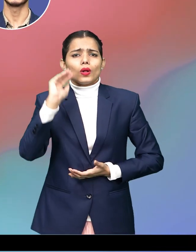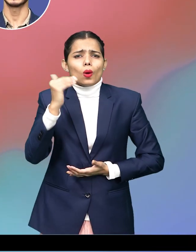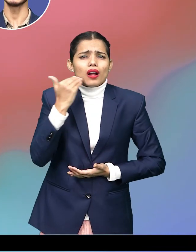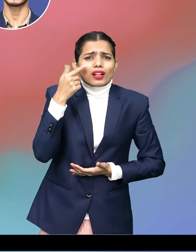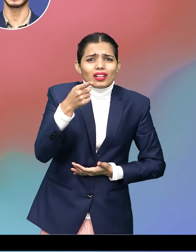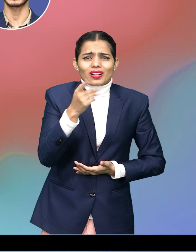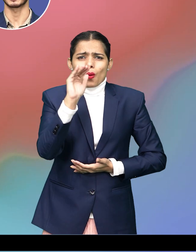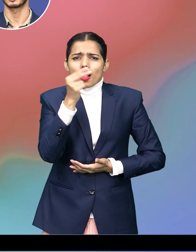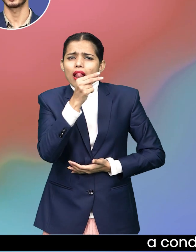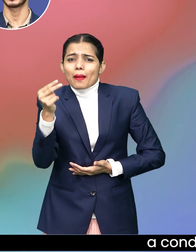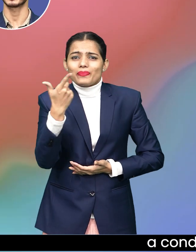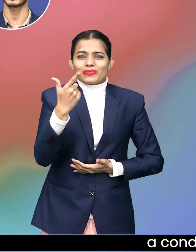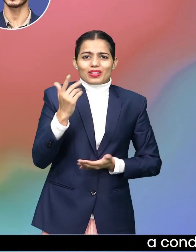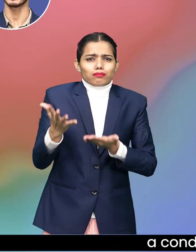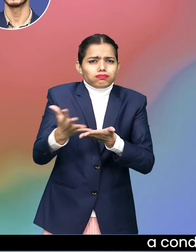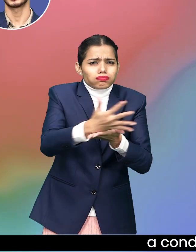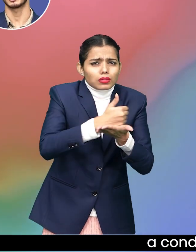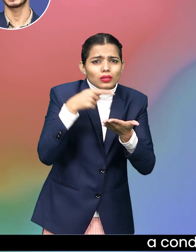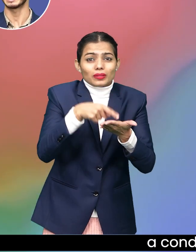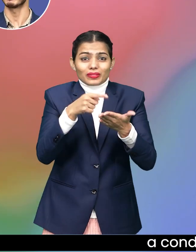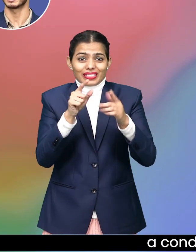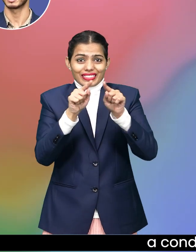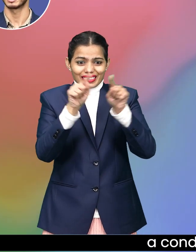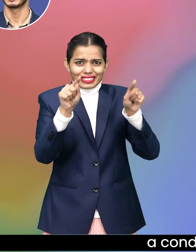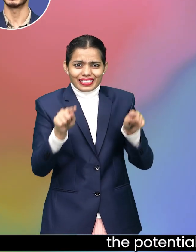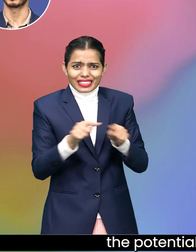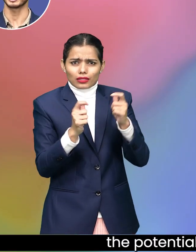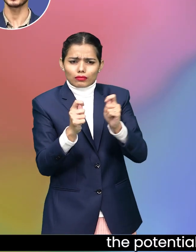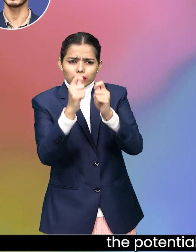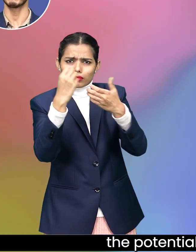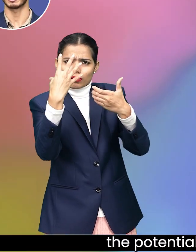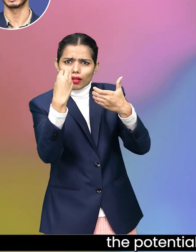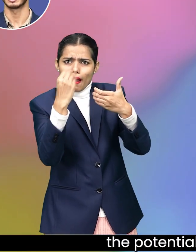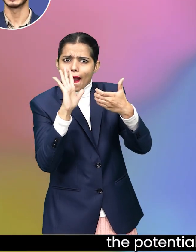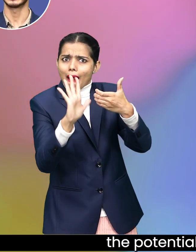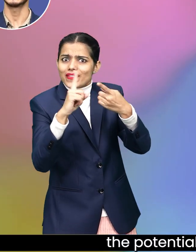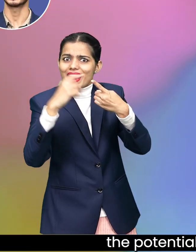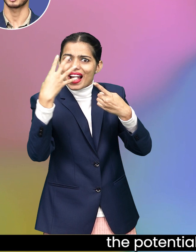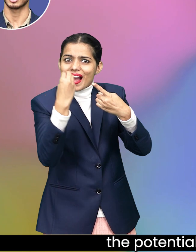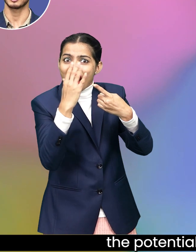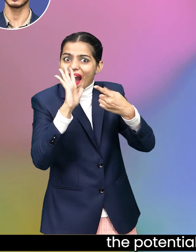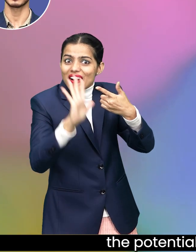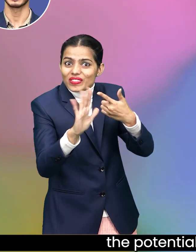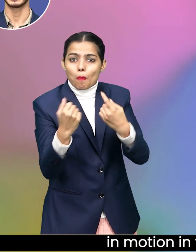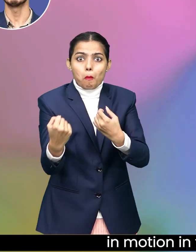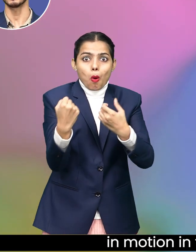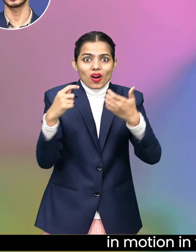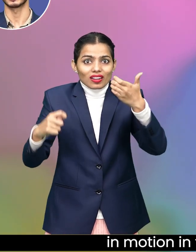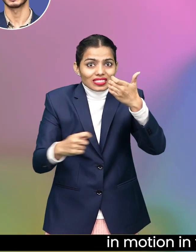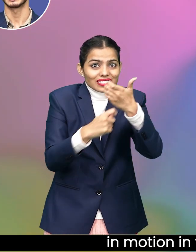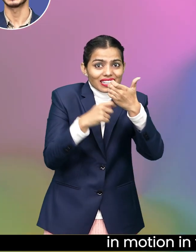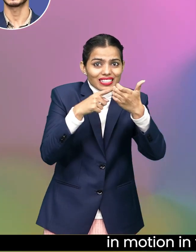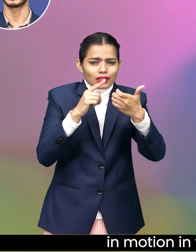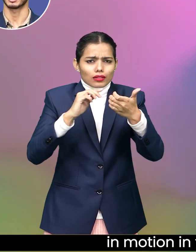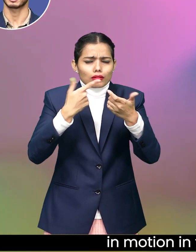When the cell is connected to the conducting circuit element, the potential difference sets the charges in